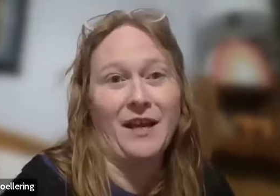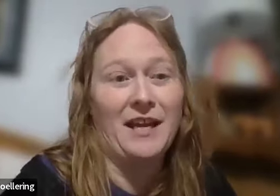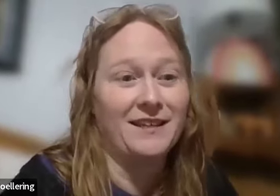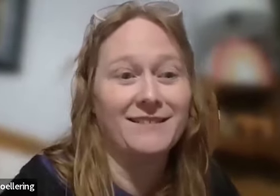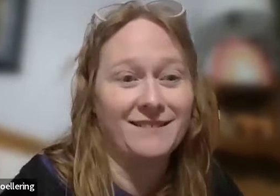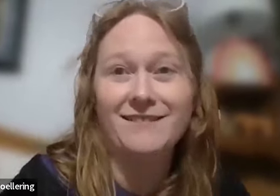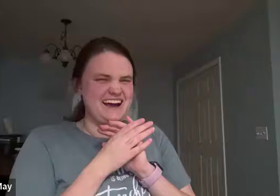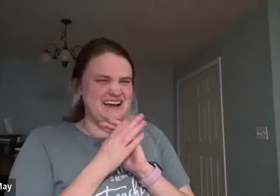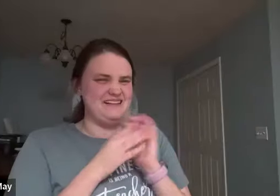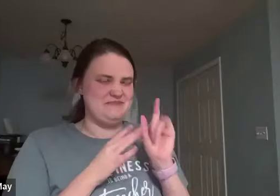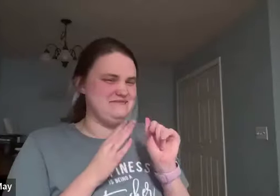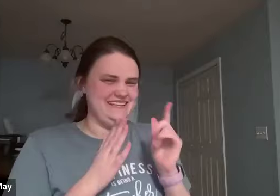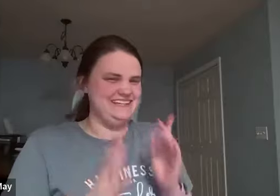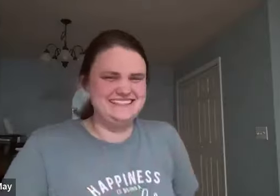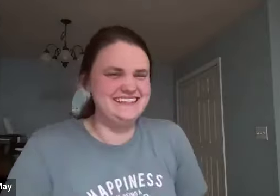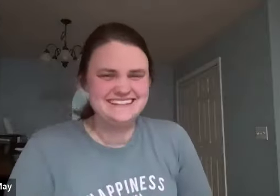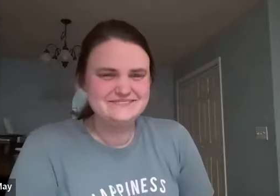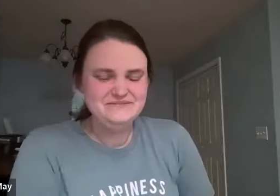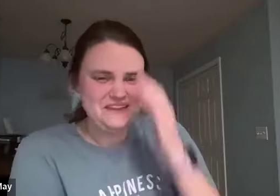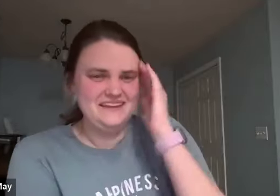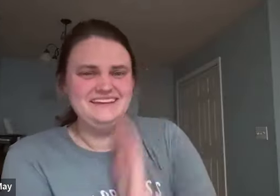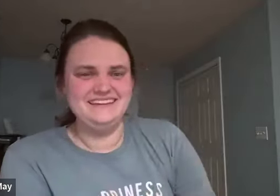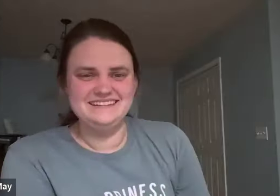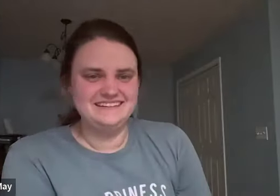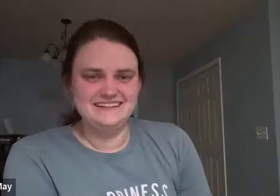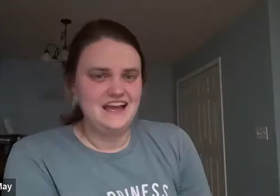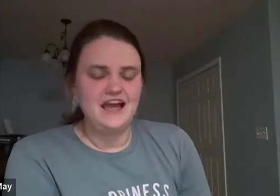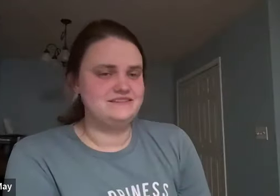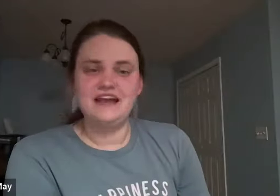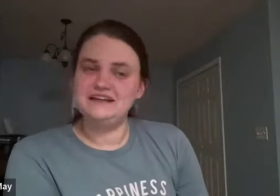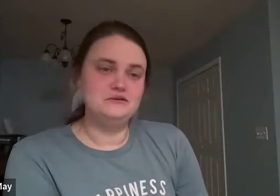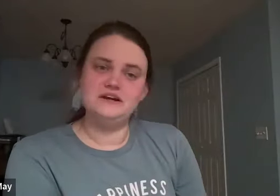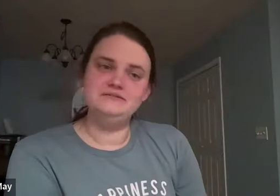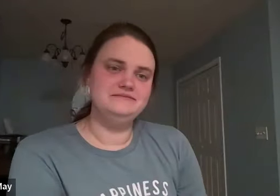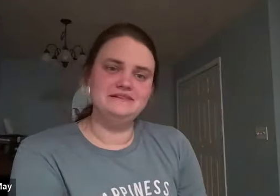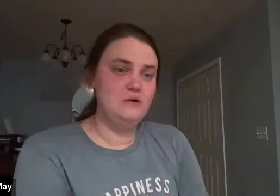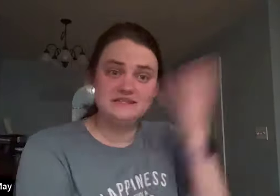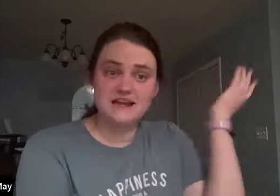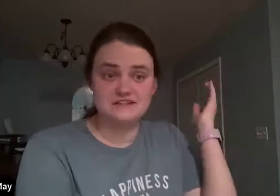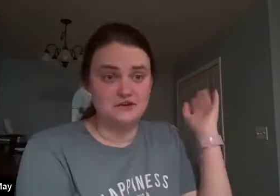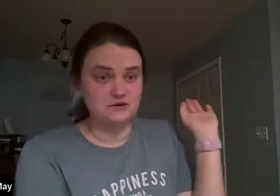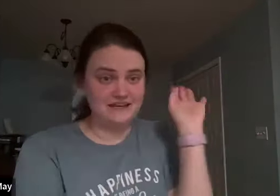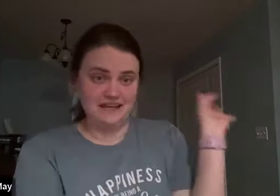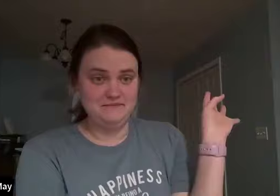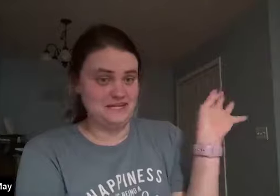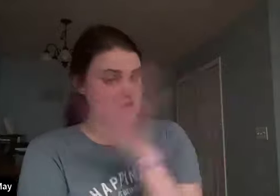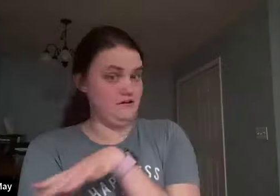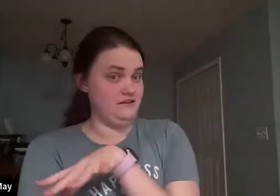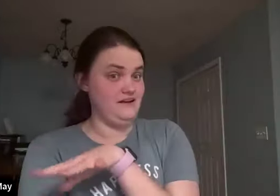Like, Totally not that's Alabama. it. How did we? I don't know. No one's asked it though, so like it can't be. It's not all